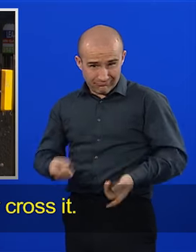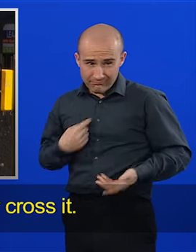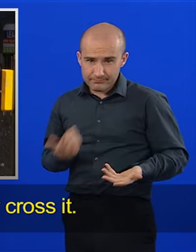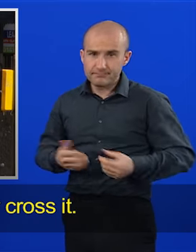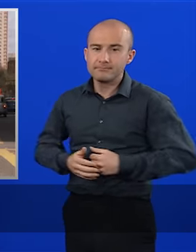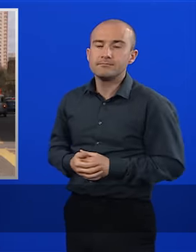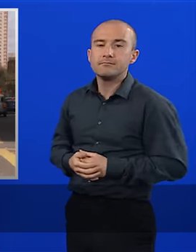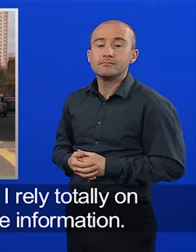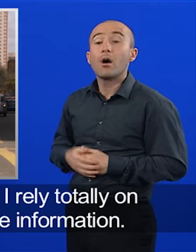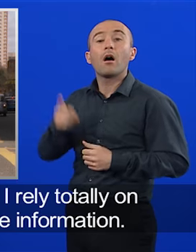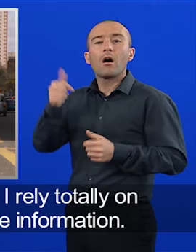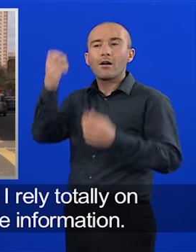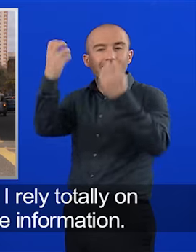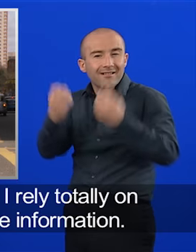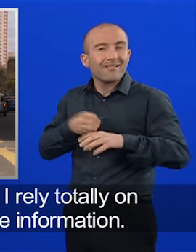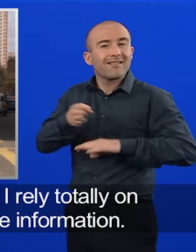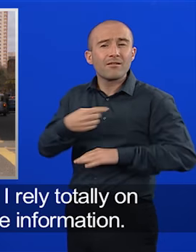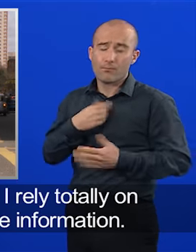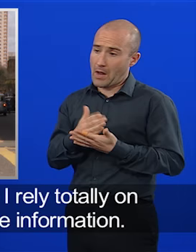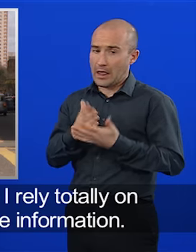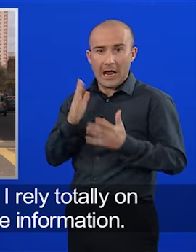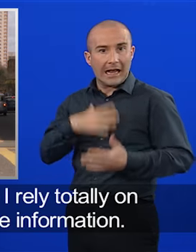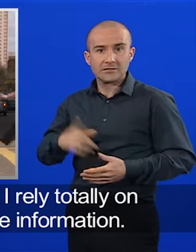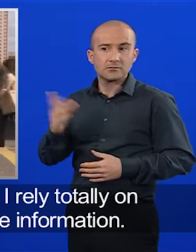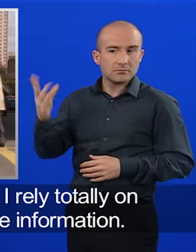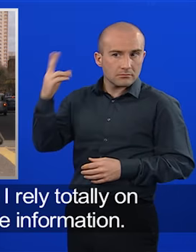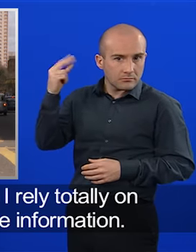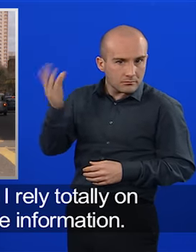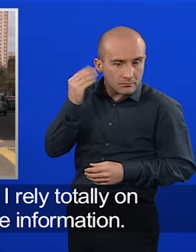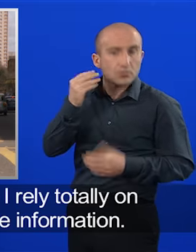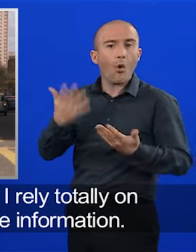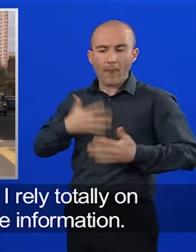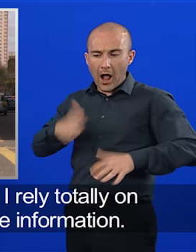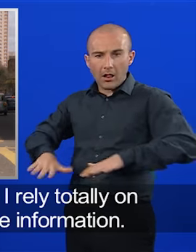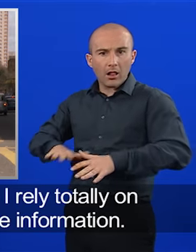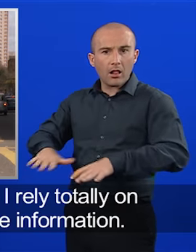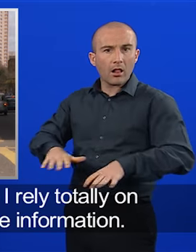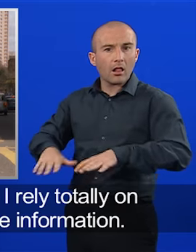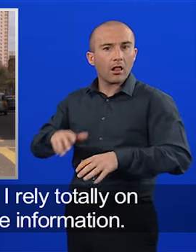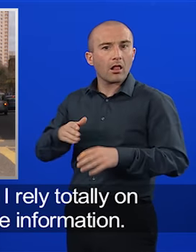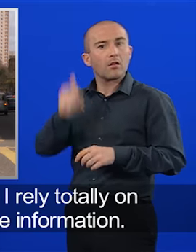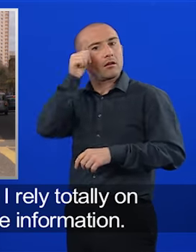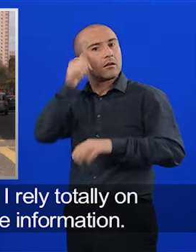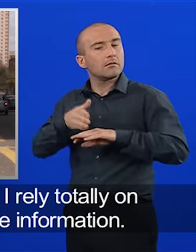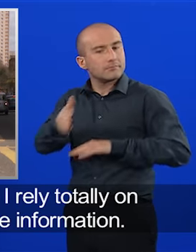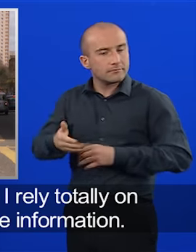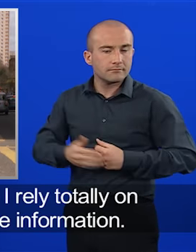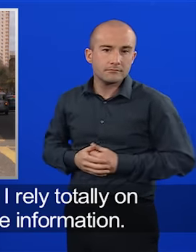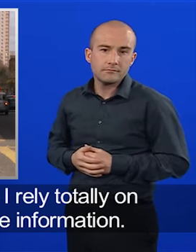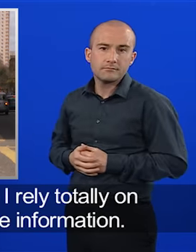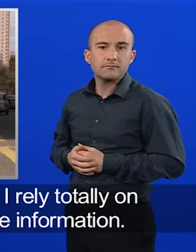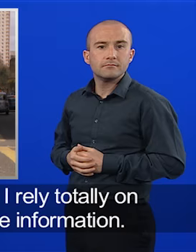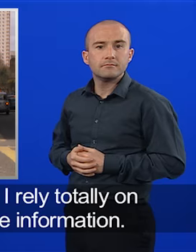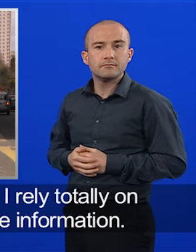never cross it. At controlled crossings, I rely totally on either audible or